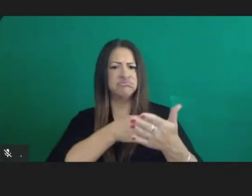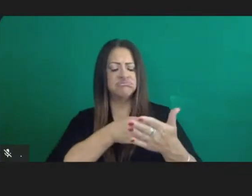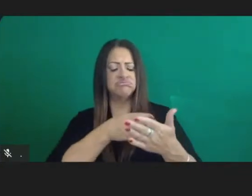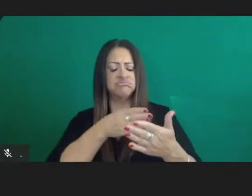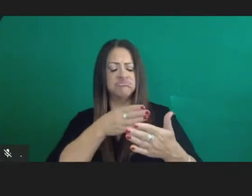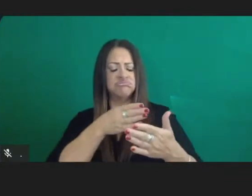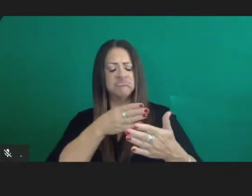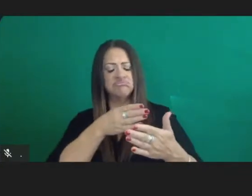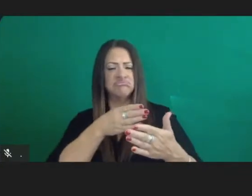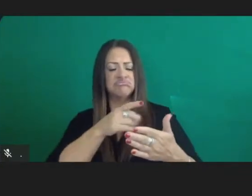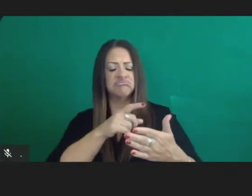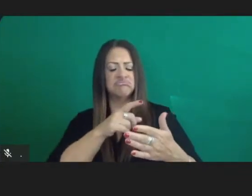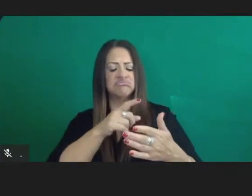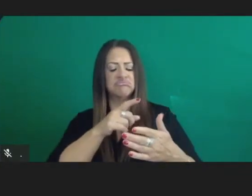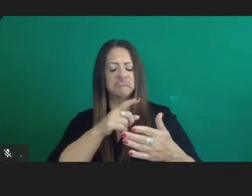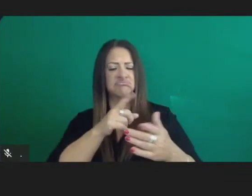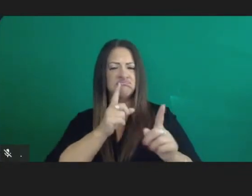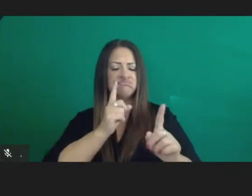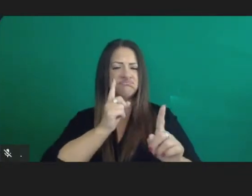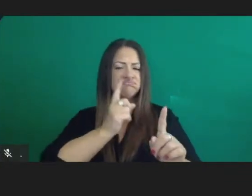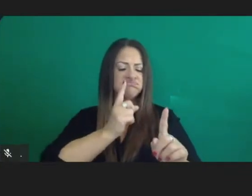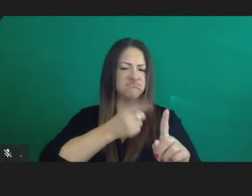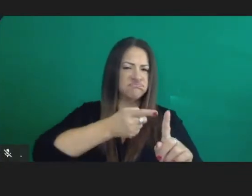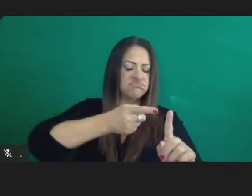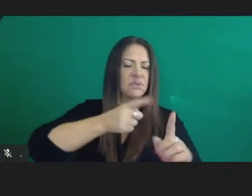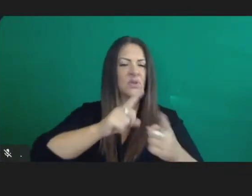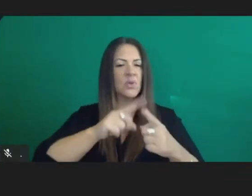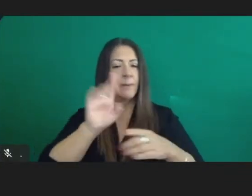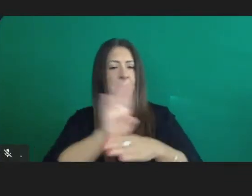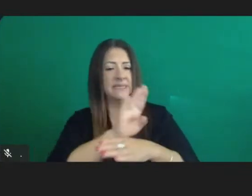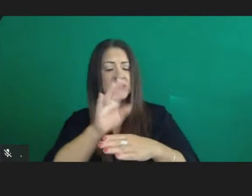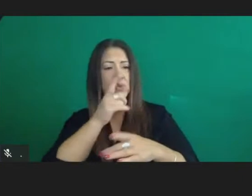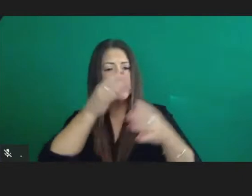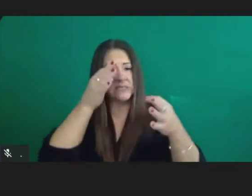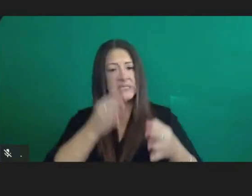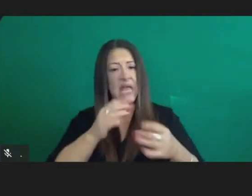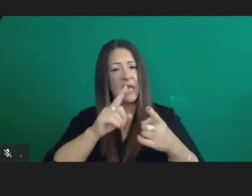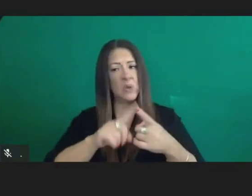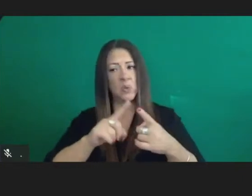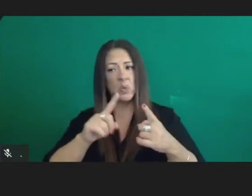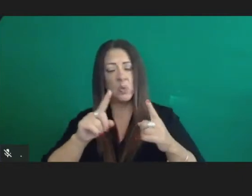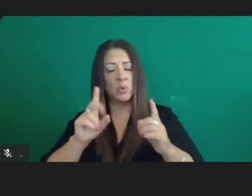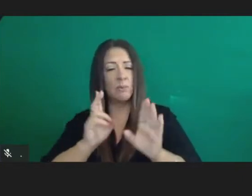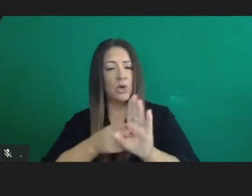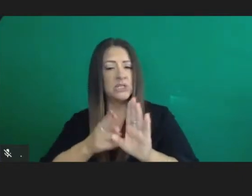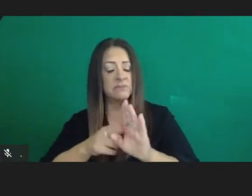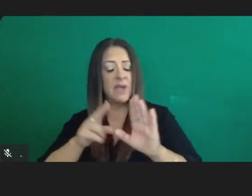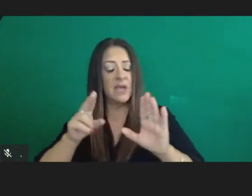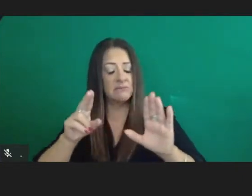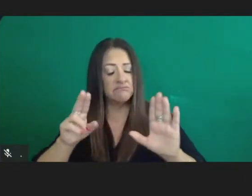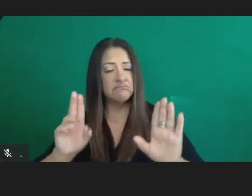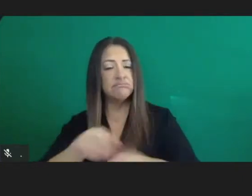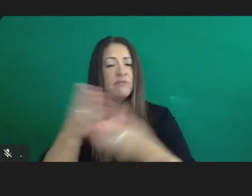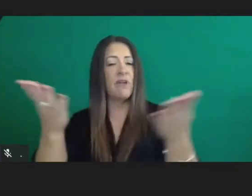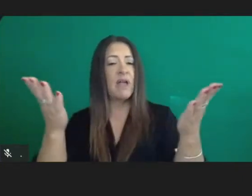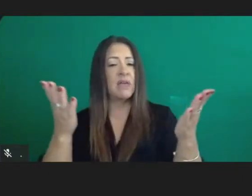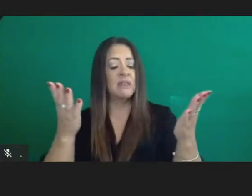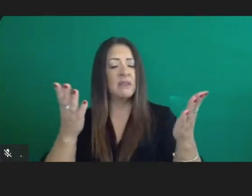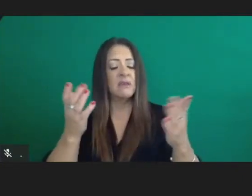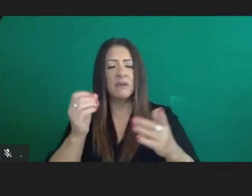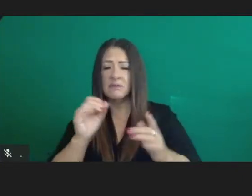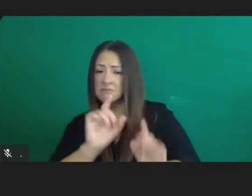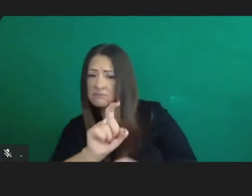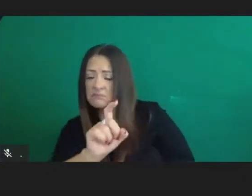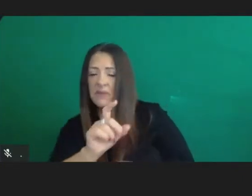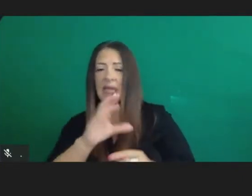And also, a number of, you alluded to this earlier, but some cities and counties have been putting out their own guidance. And